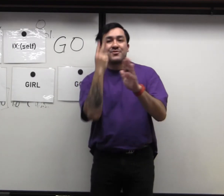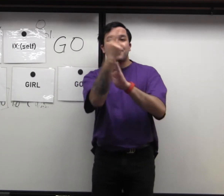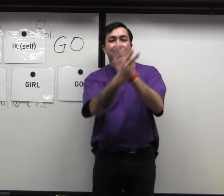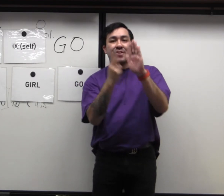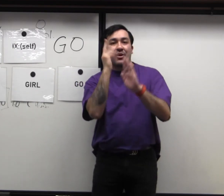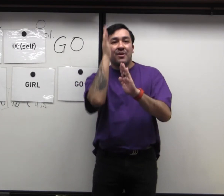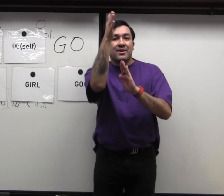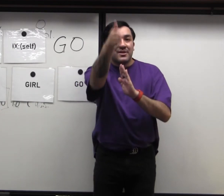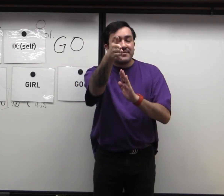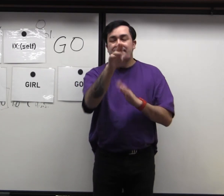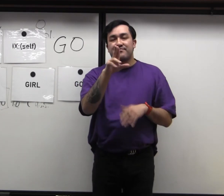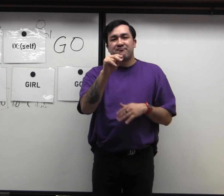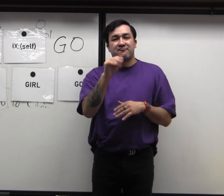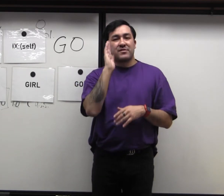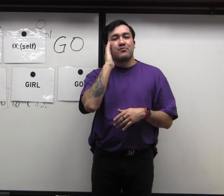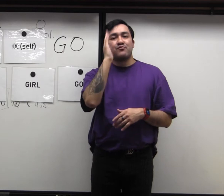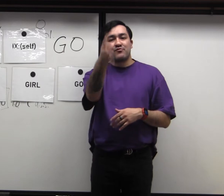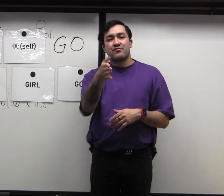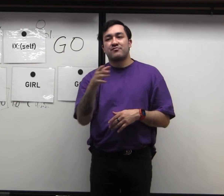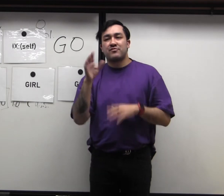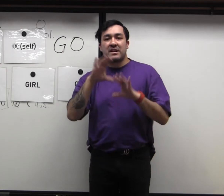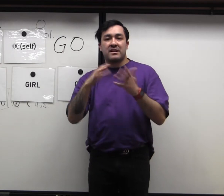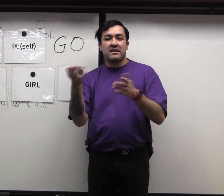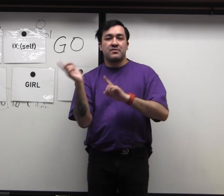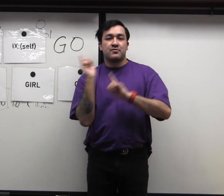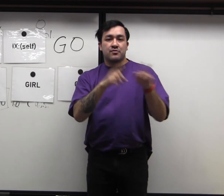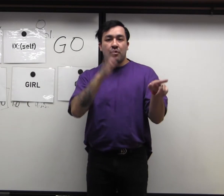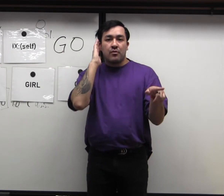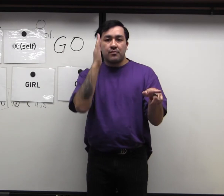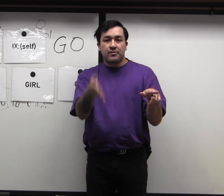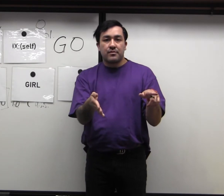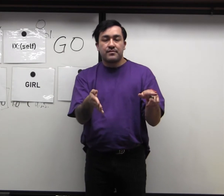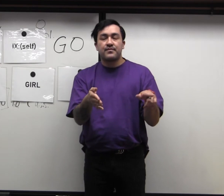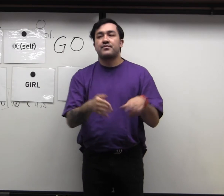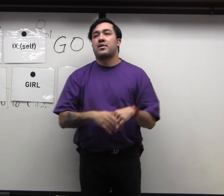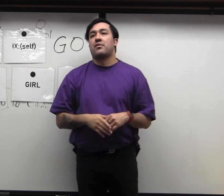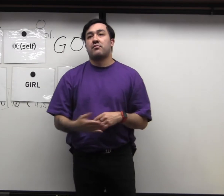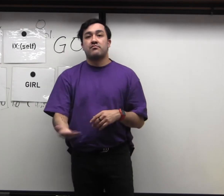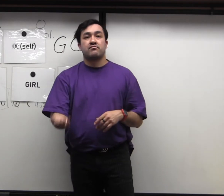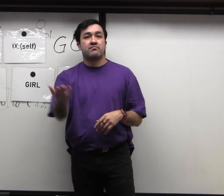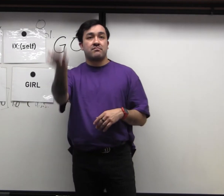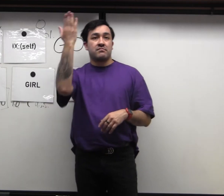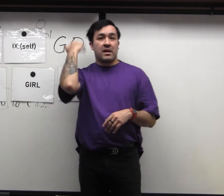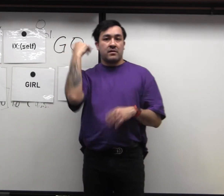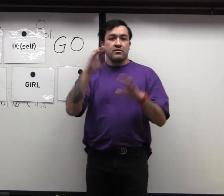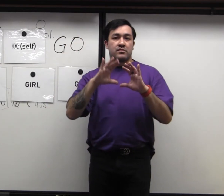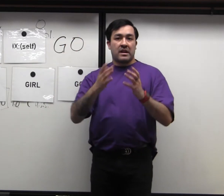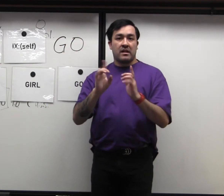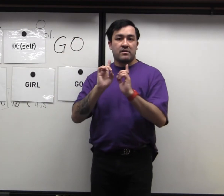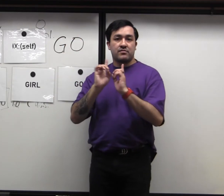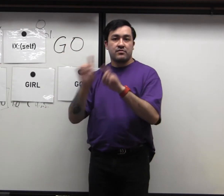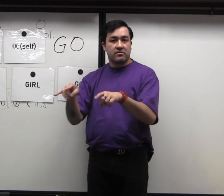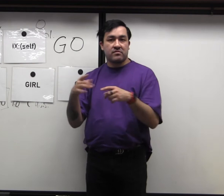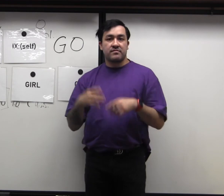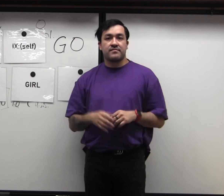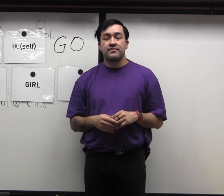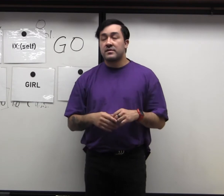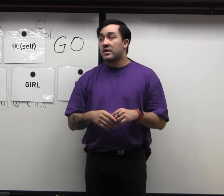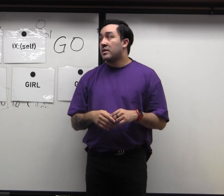just generic signs for future tense and past tense. We don't ever need to be exact. Yes, typically you will be exact, but not really.